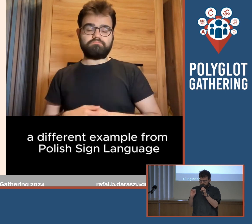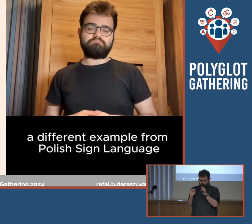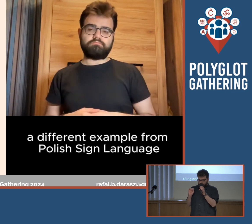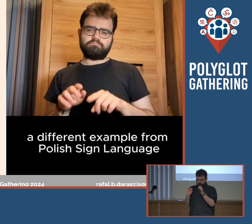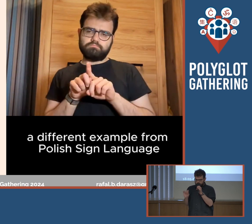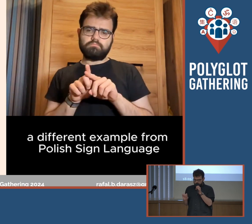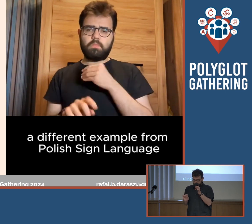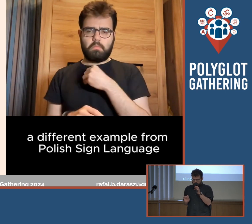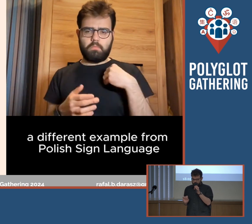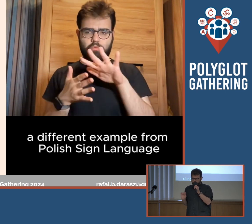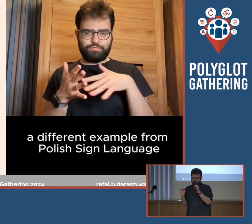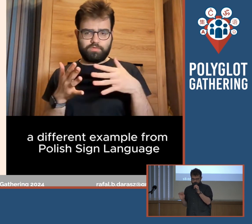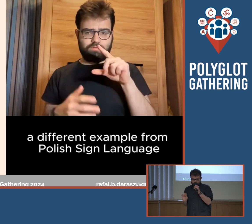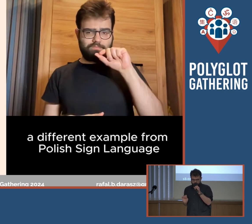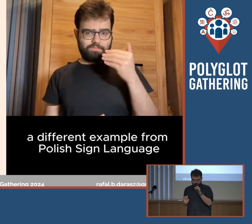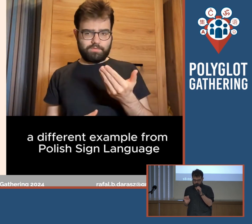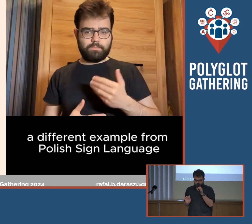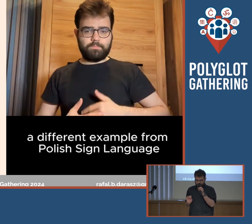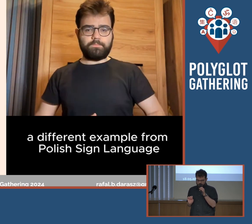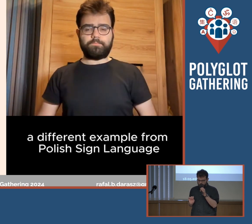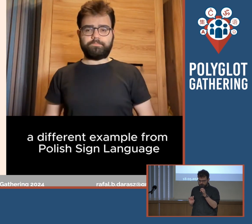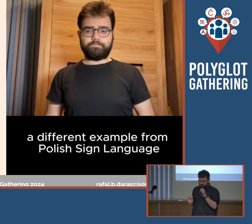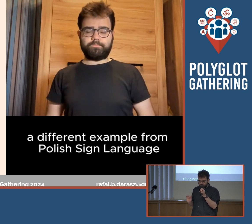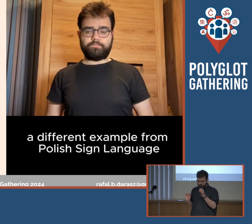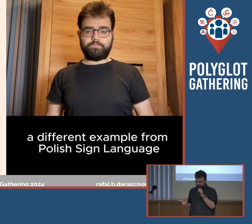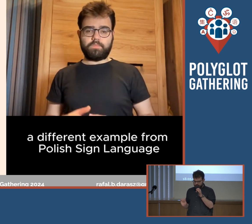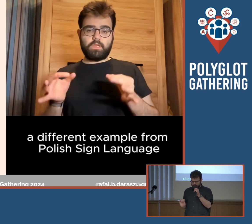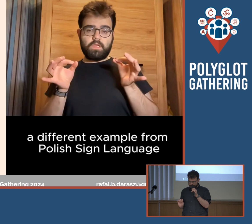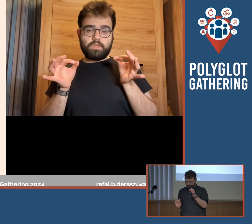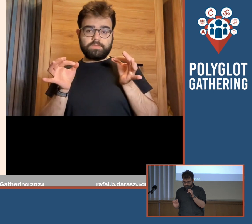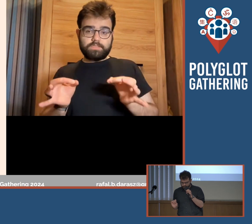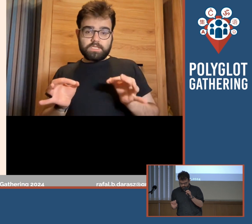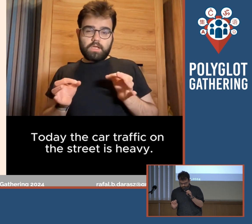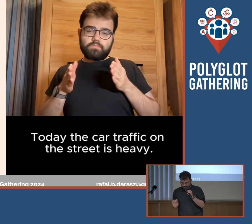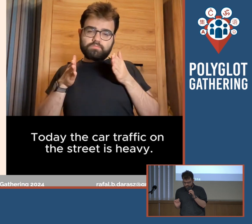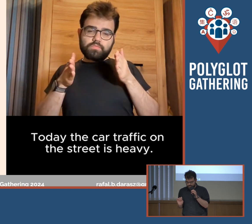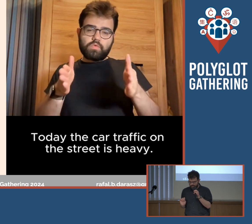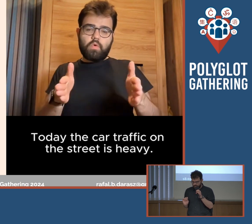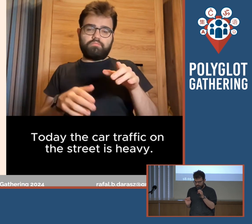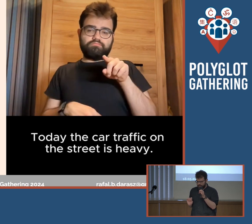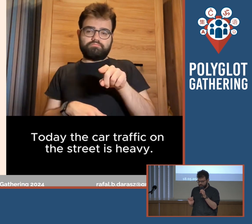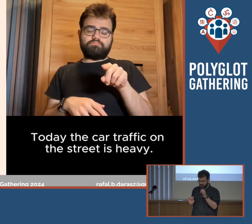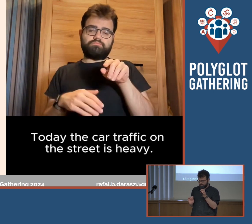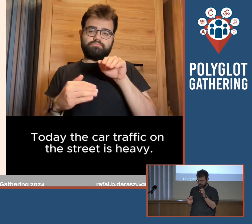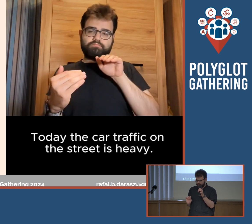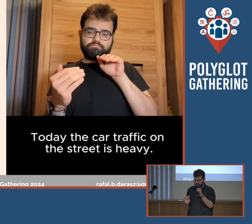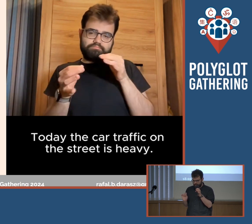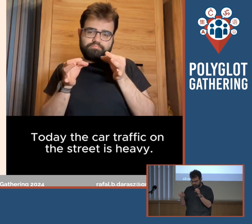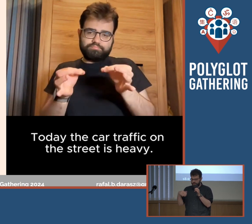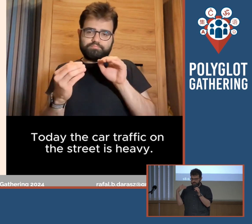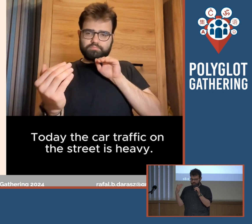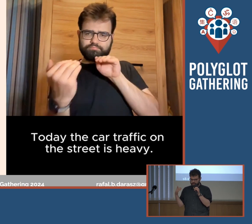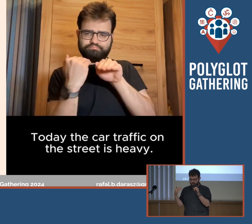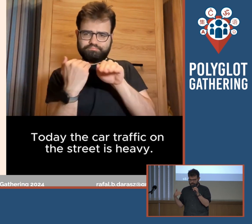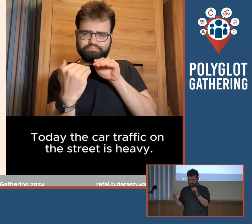And then the other example, also from the Polish Sign Language, is today, way, car,